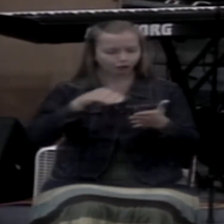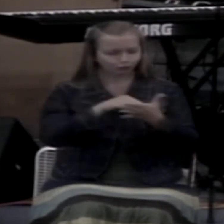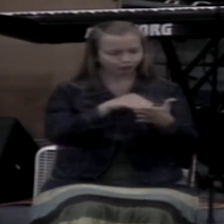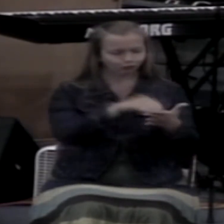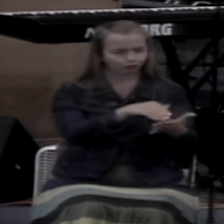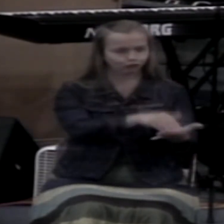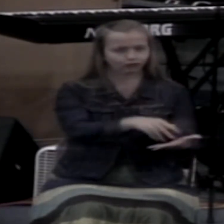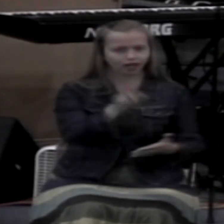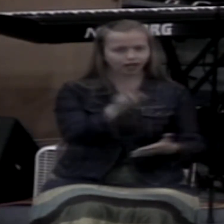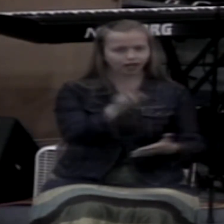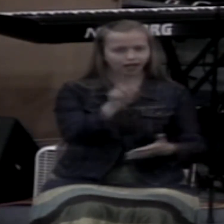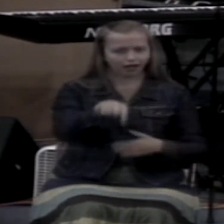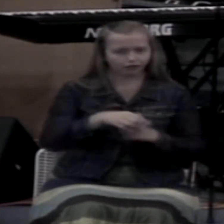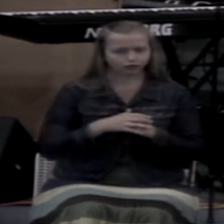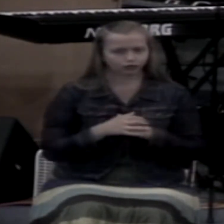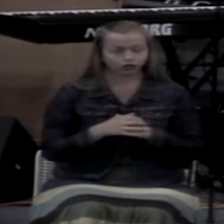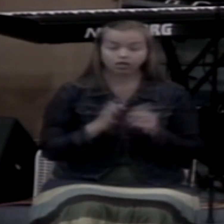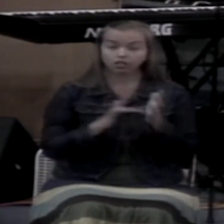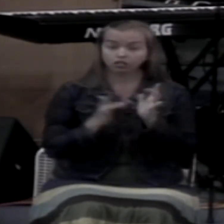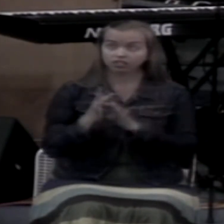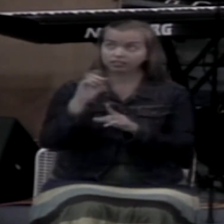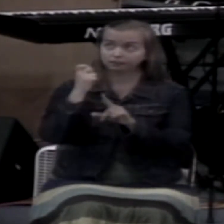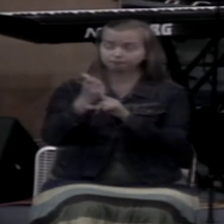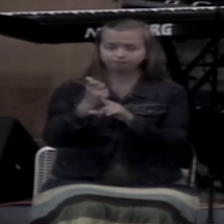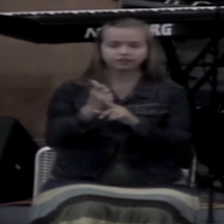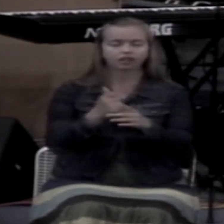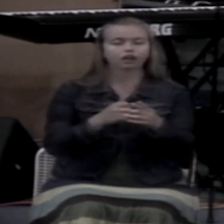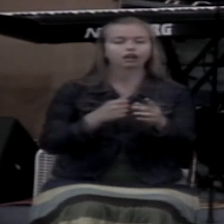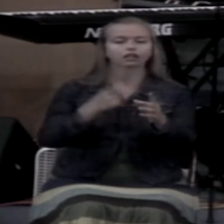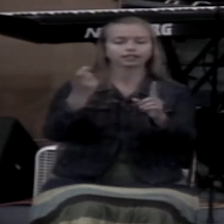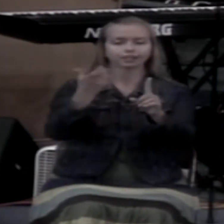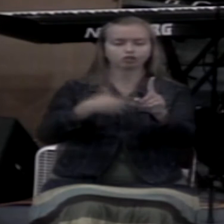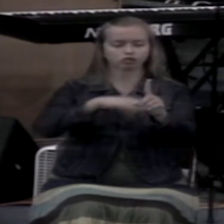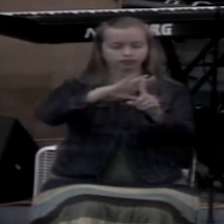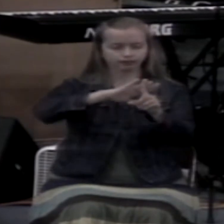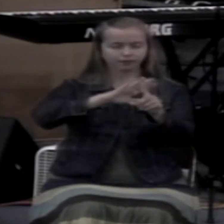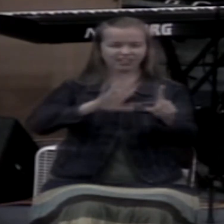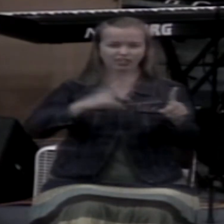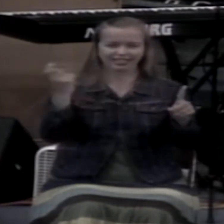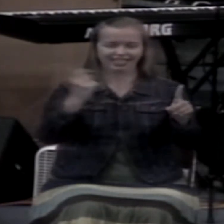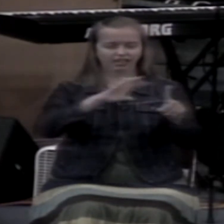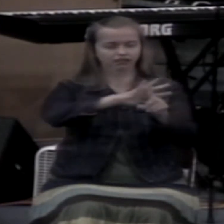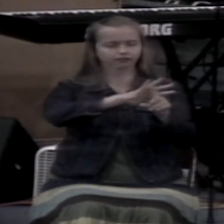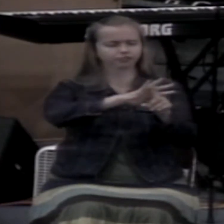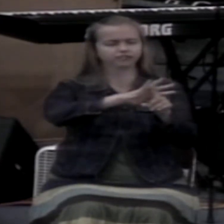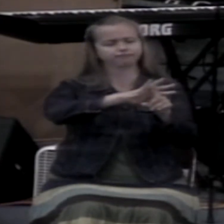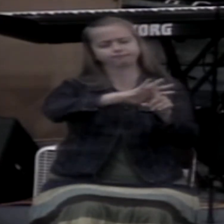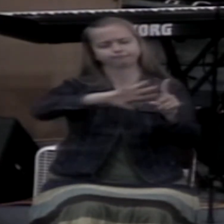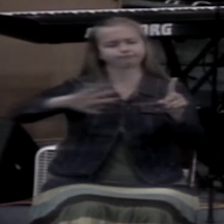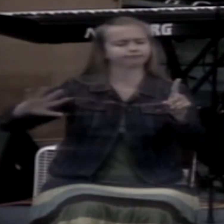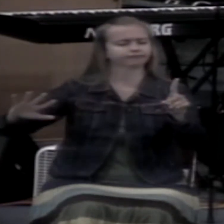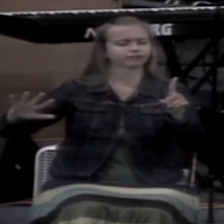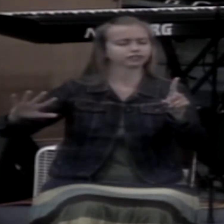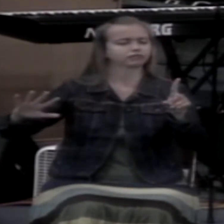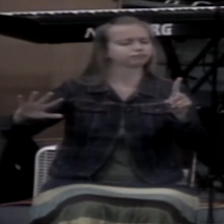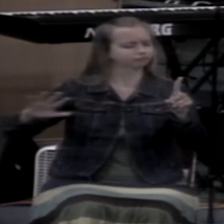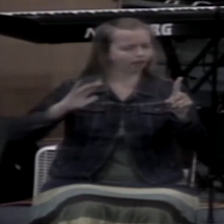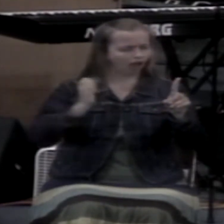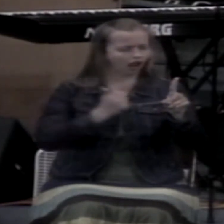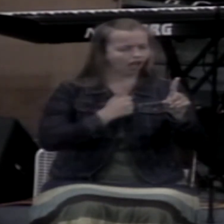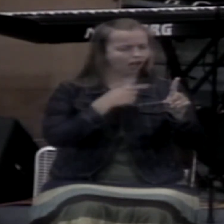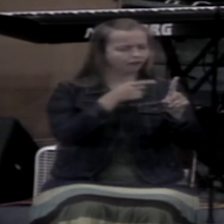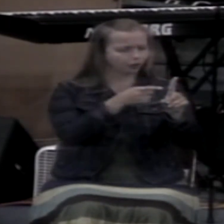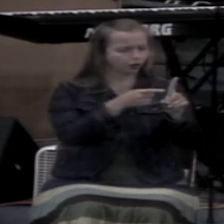John 3:16, for God so loved the world that he gave his only begotten Son, that whosoever believeth in him should not perish, but